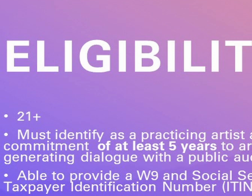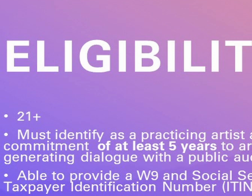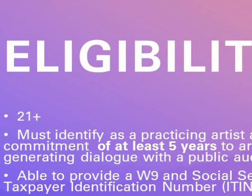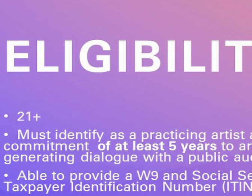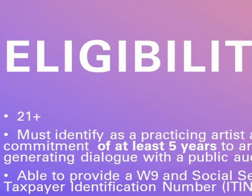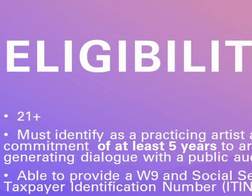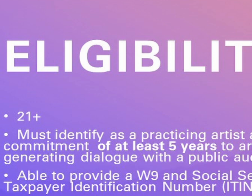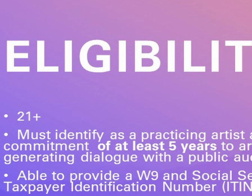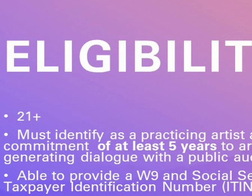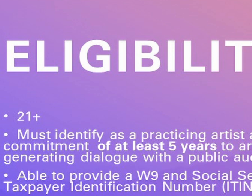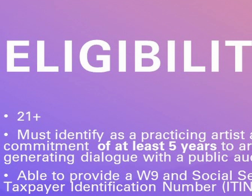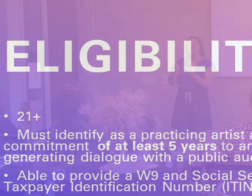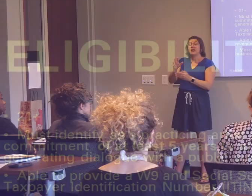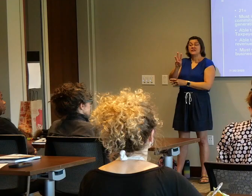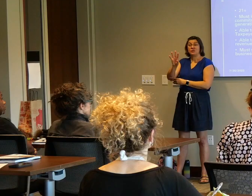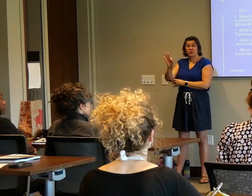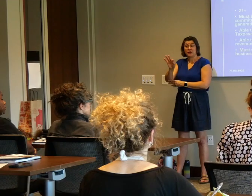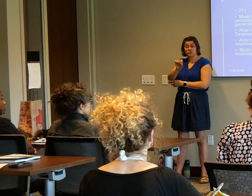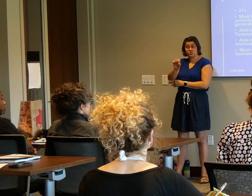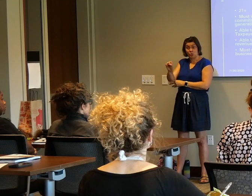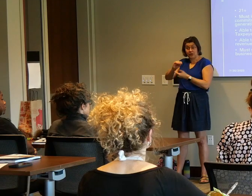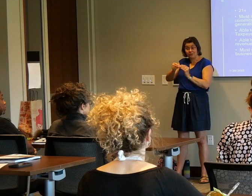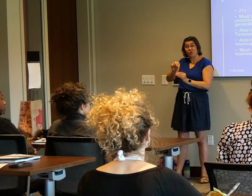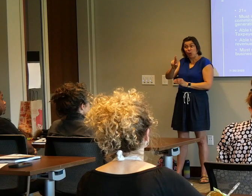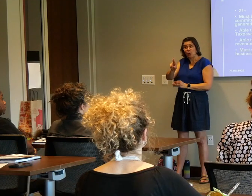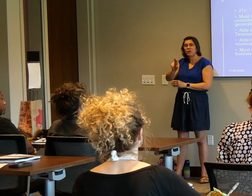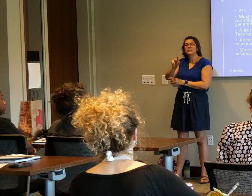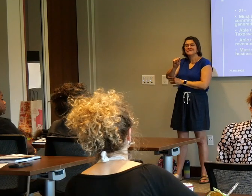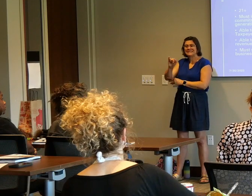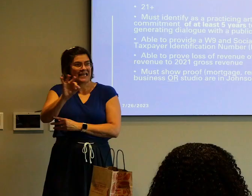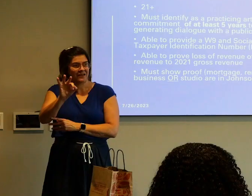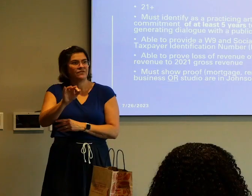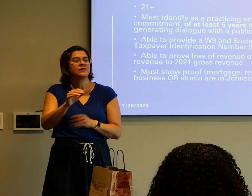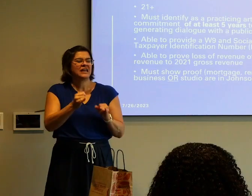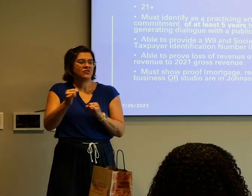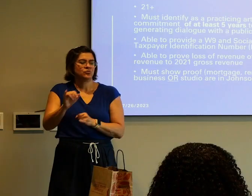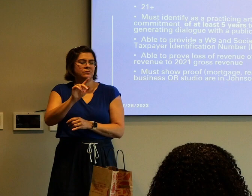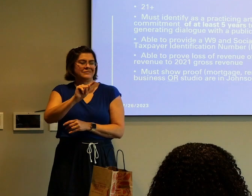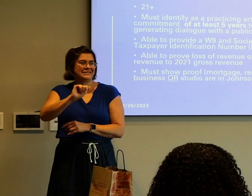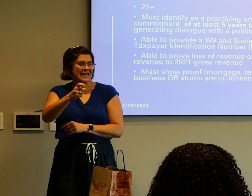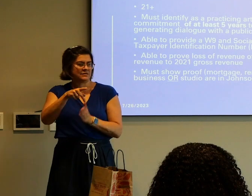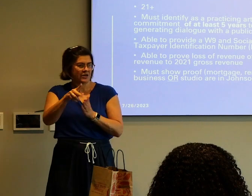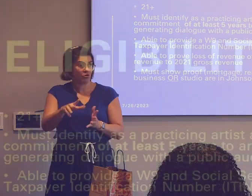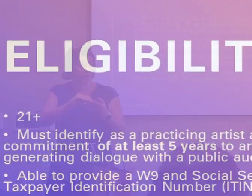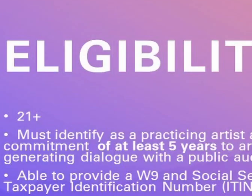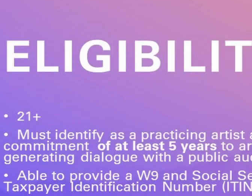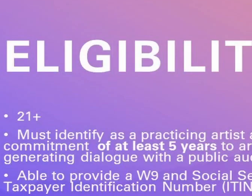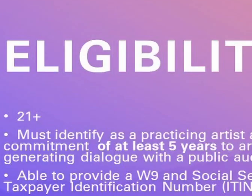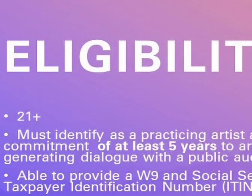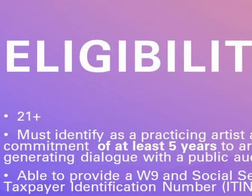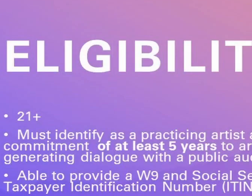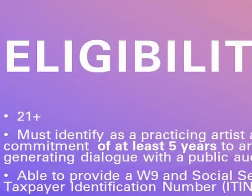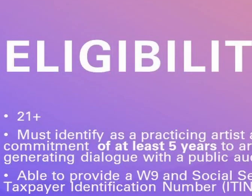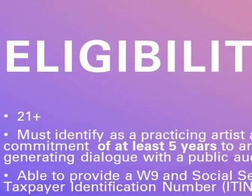able to provide a W-9 social security number or individual taxpayer identity number, able to prove a loss of at